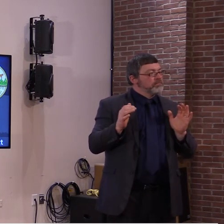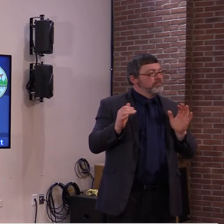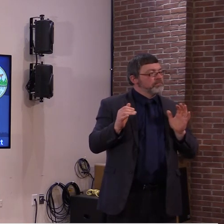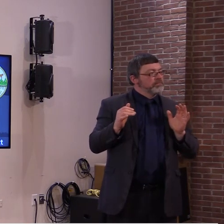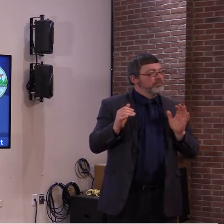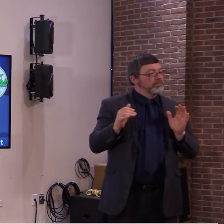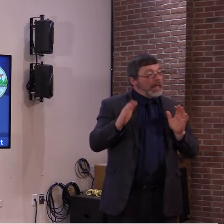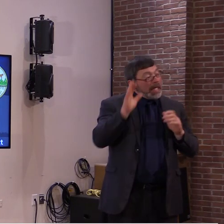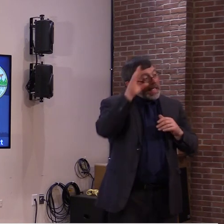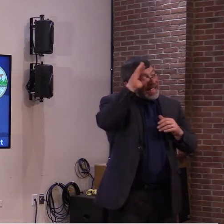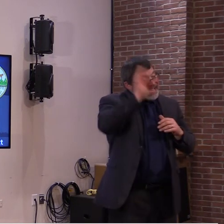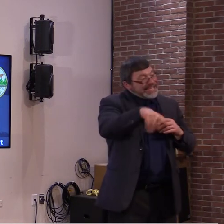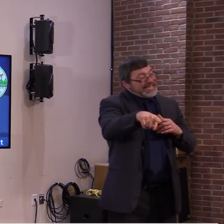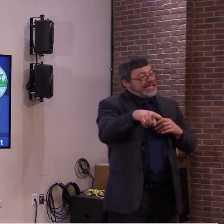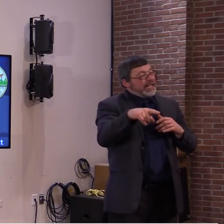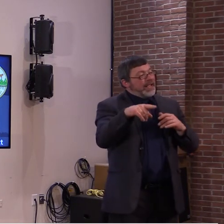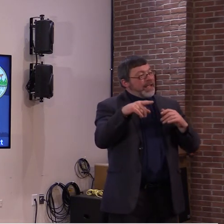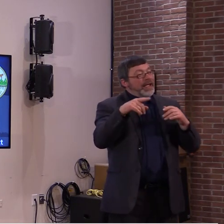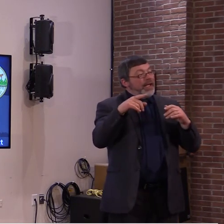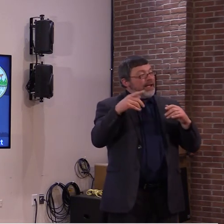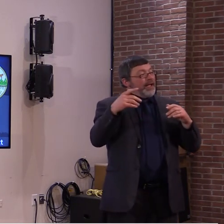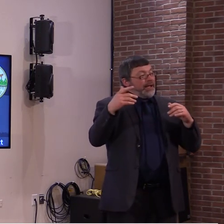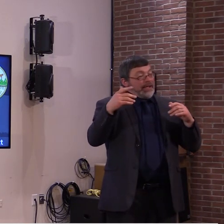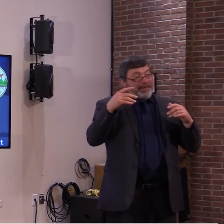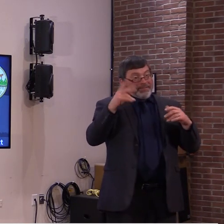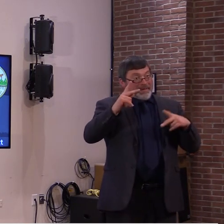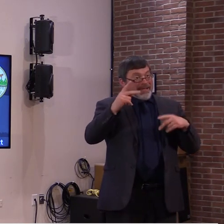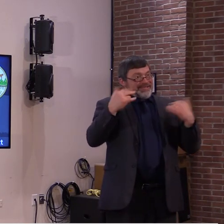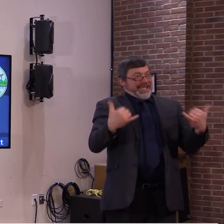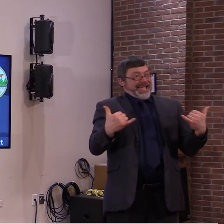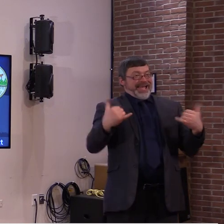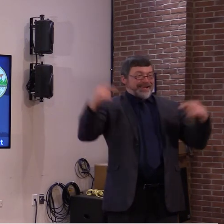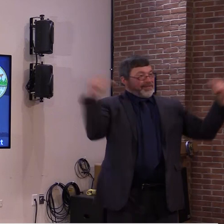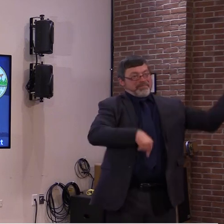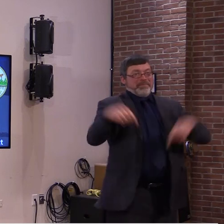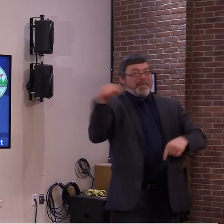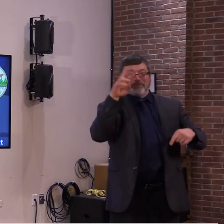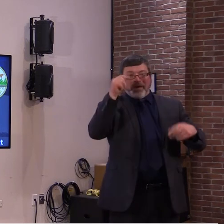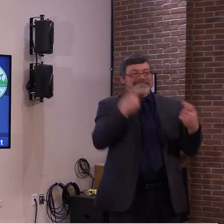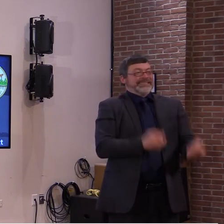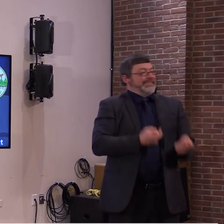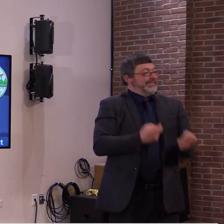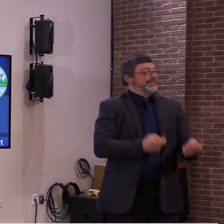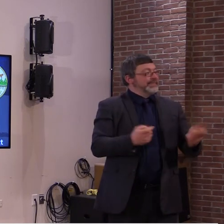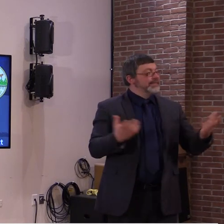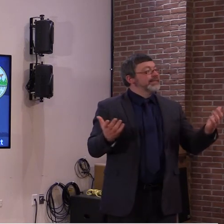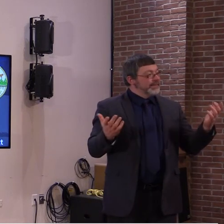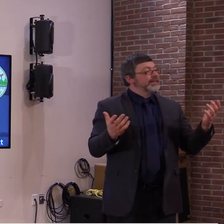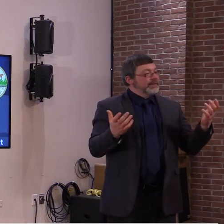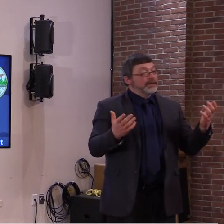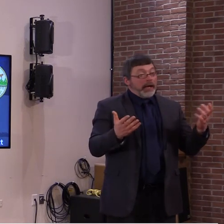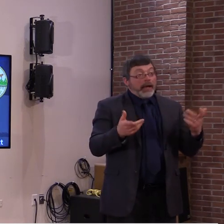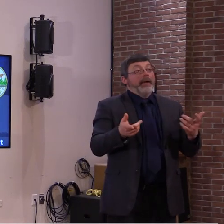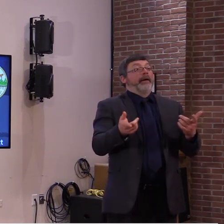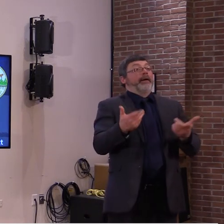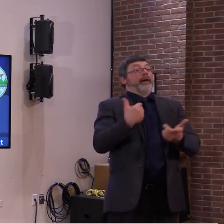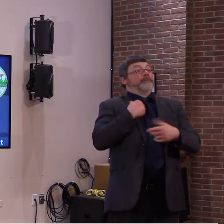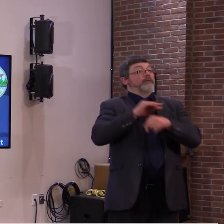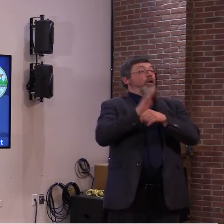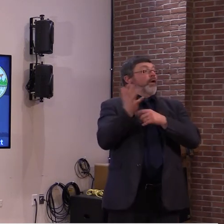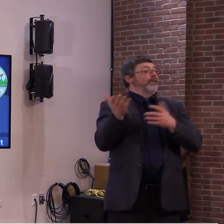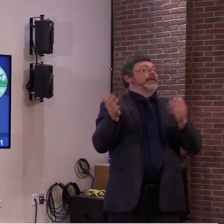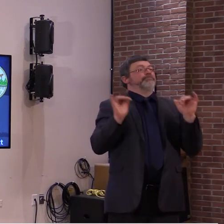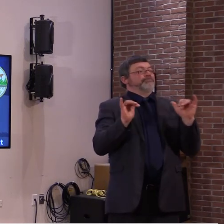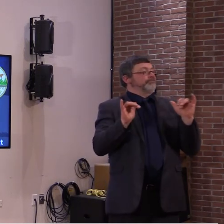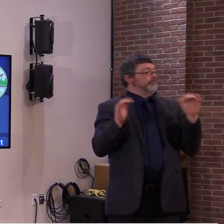I want to say this specifically, that at this point in time that we've detected transmission occurring